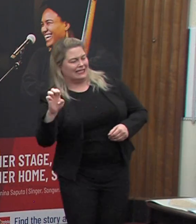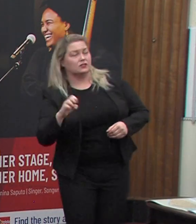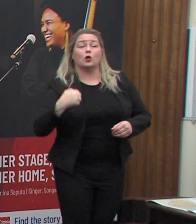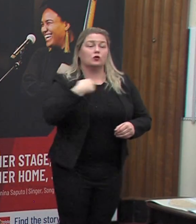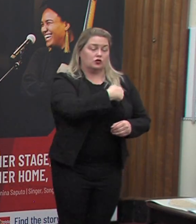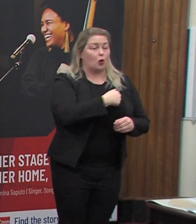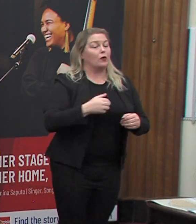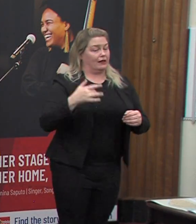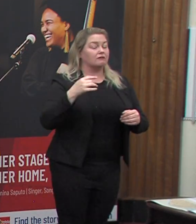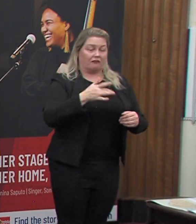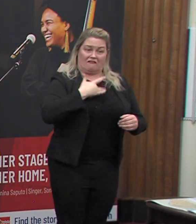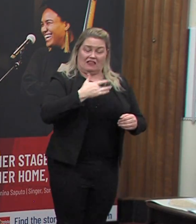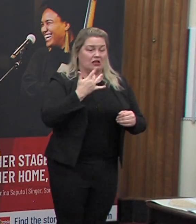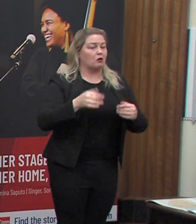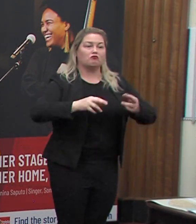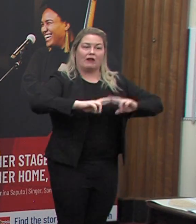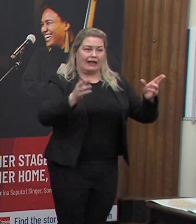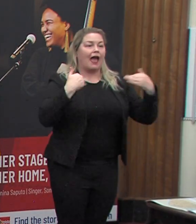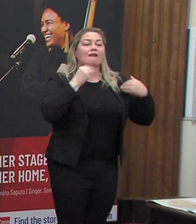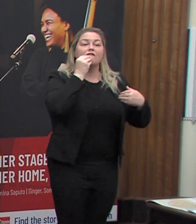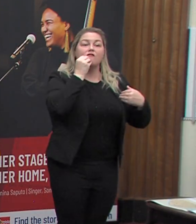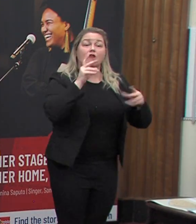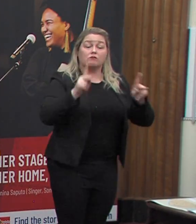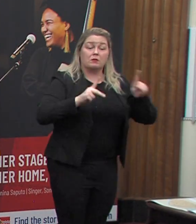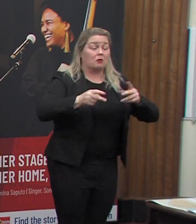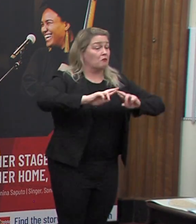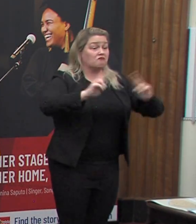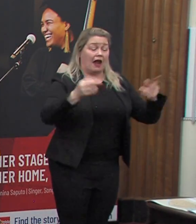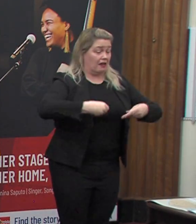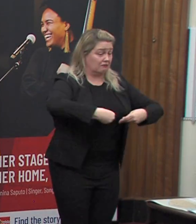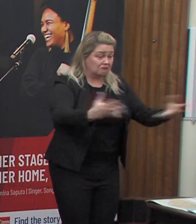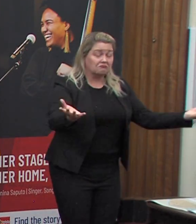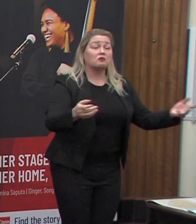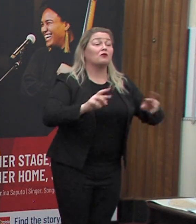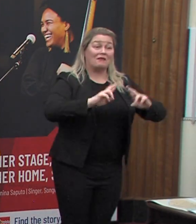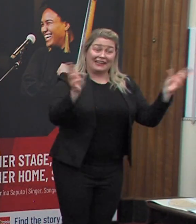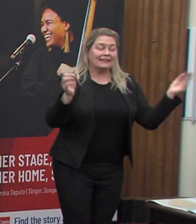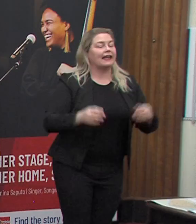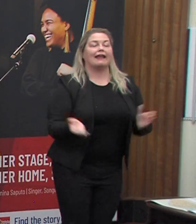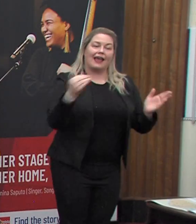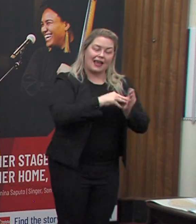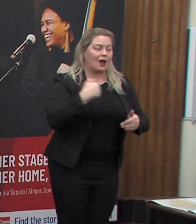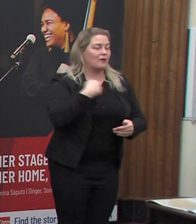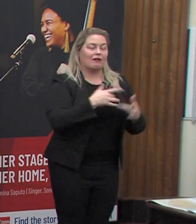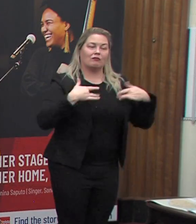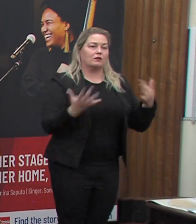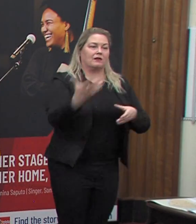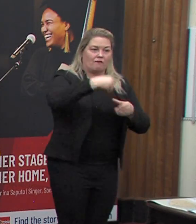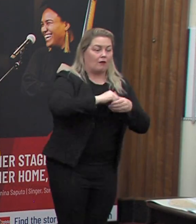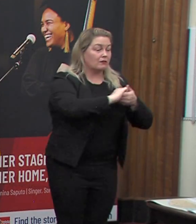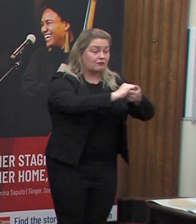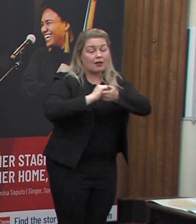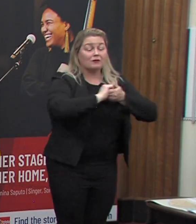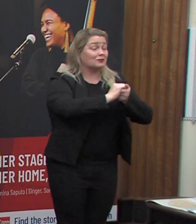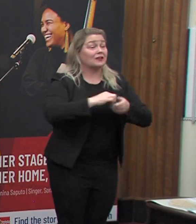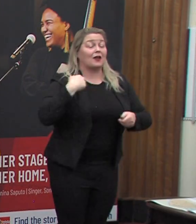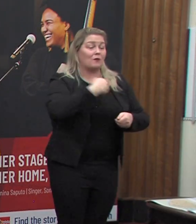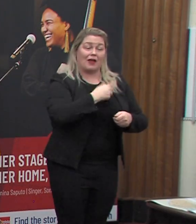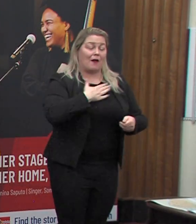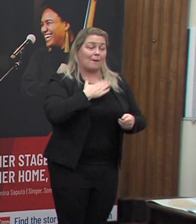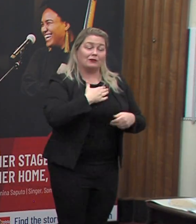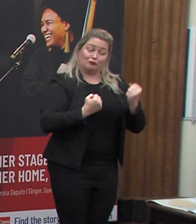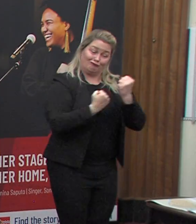meals prepared for whomever arrives. And we're just, again, we're happy to be part of the collaboration and to do our